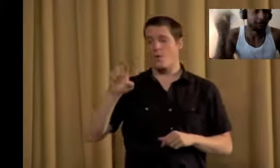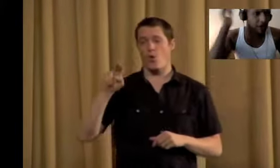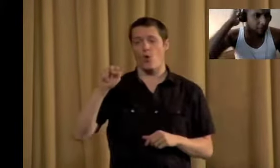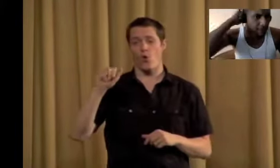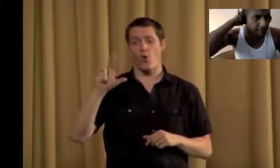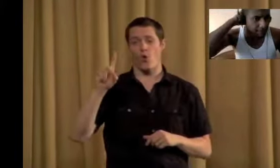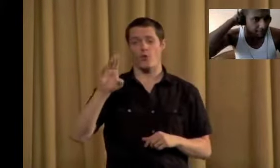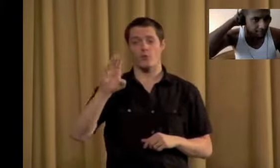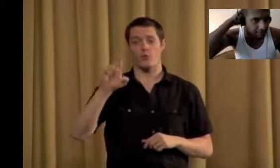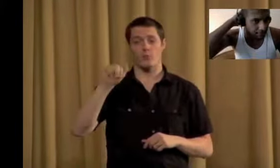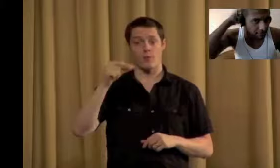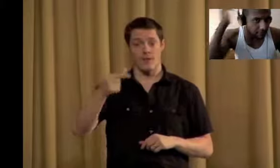properly.